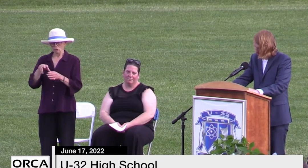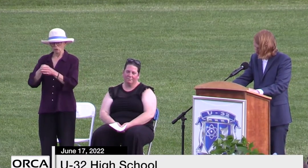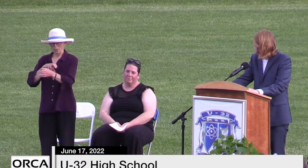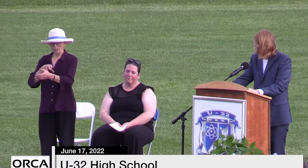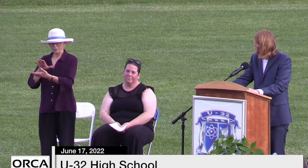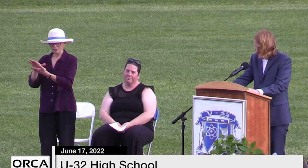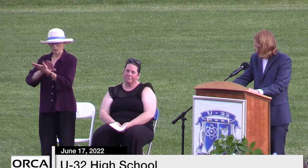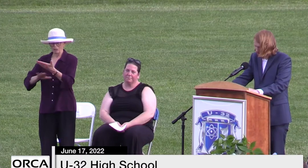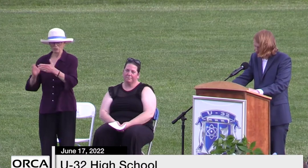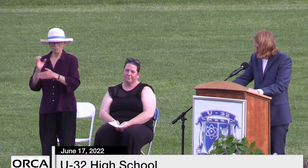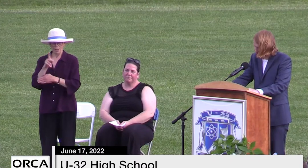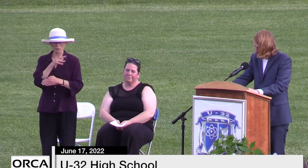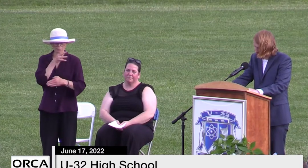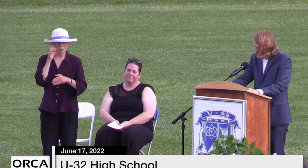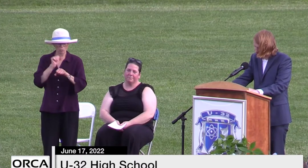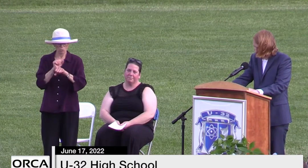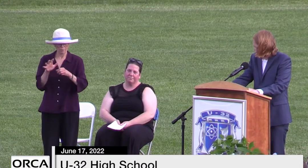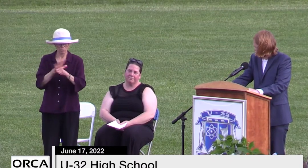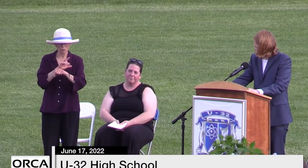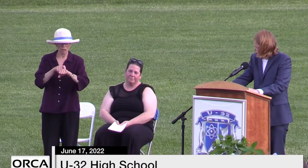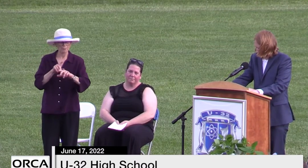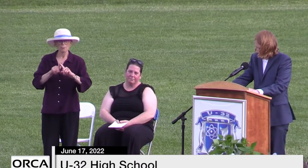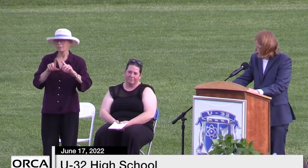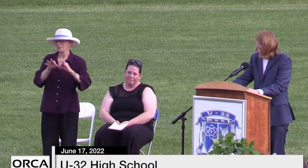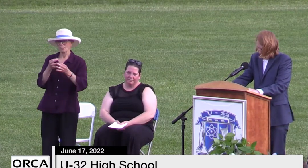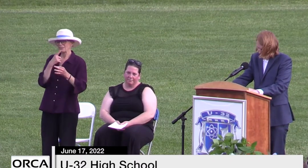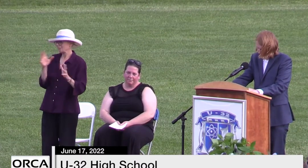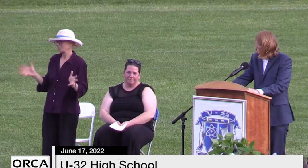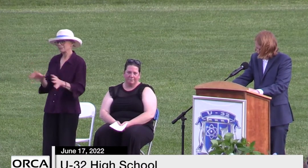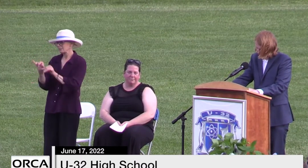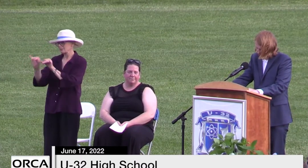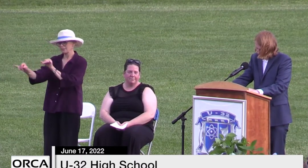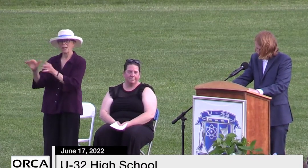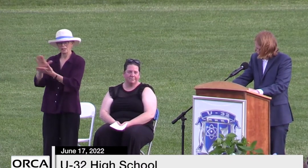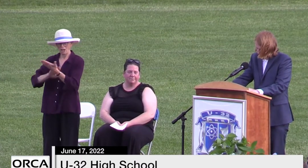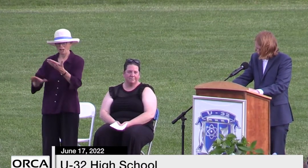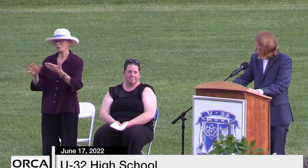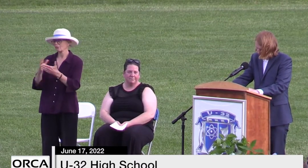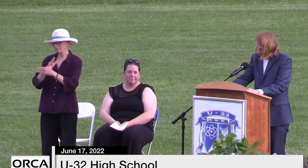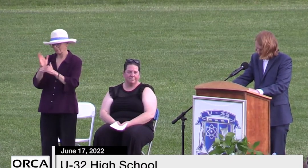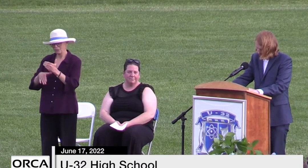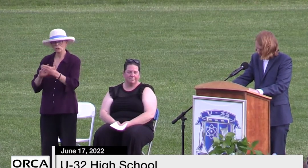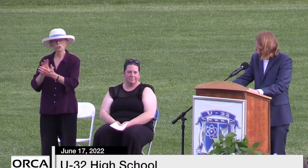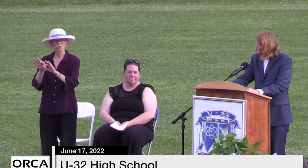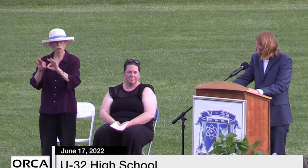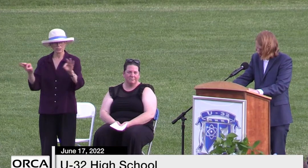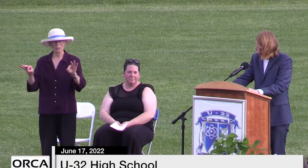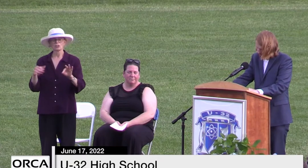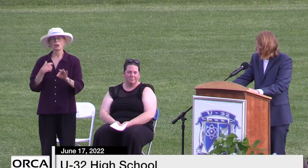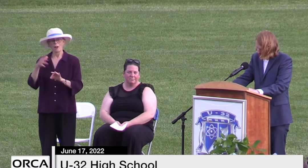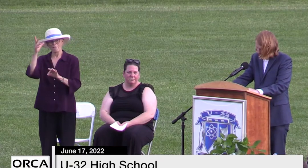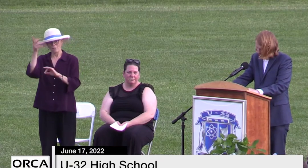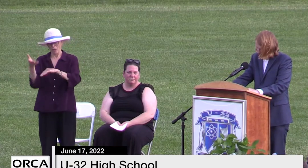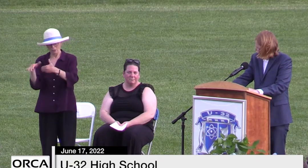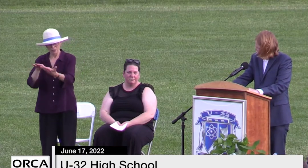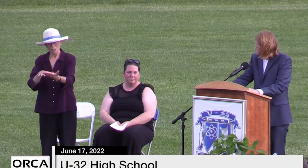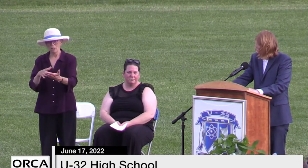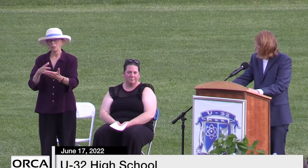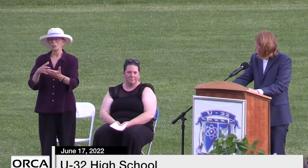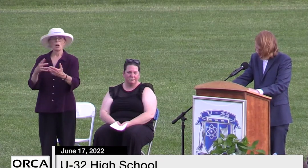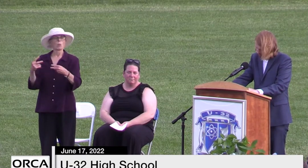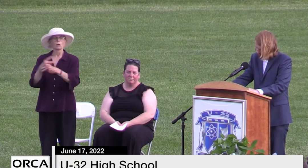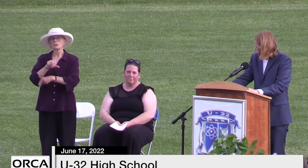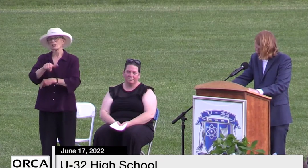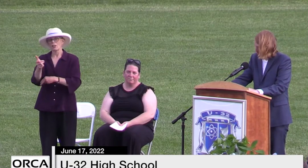farm full time, but his family encouraged him to stay in school and finish his degree. Along with the passing of his father, another wrench was thrown into